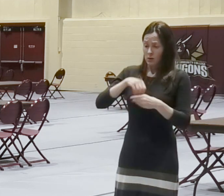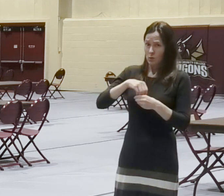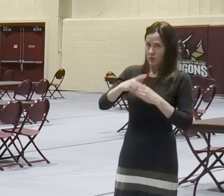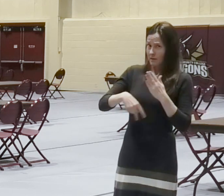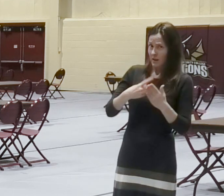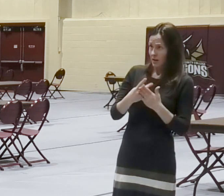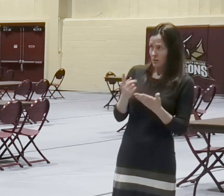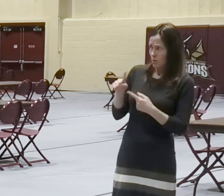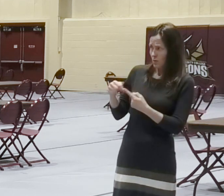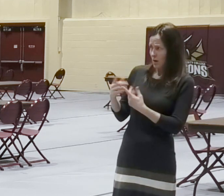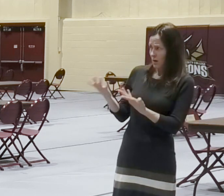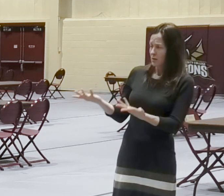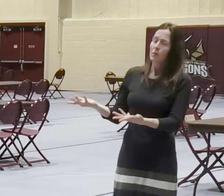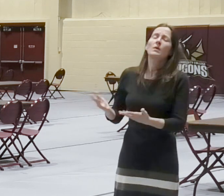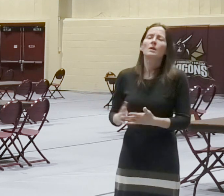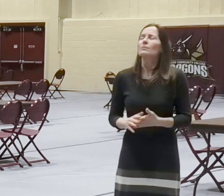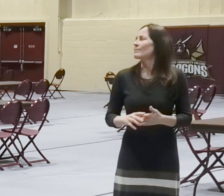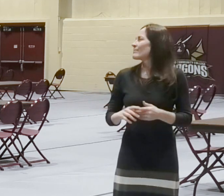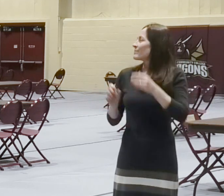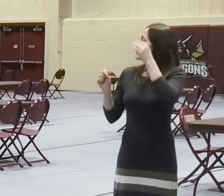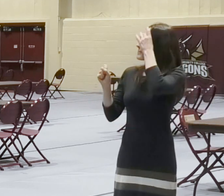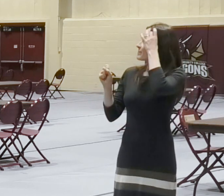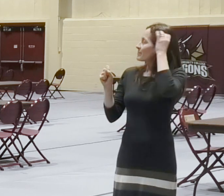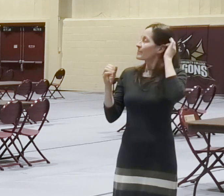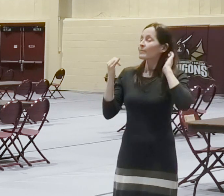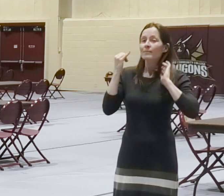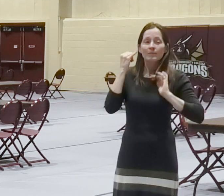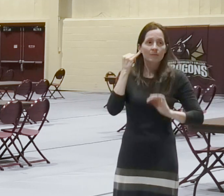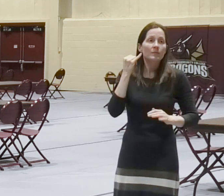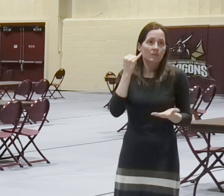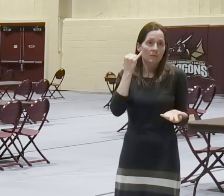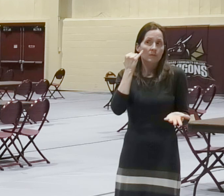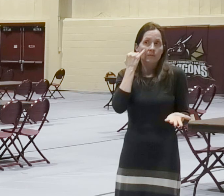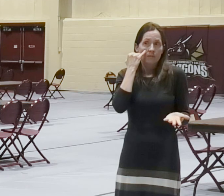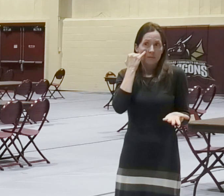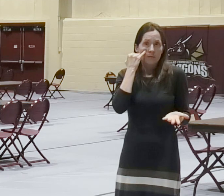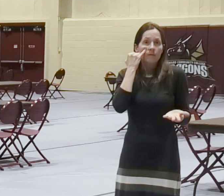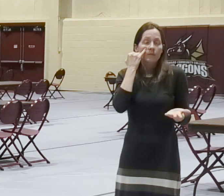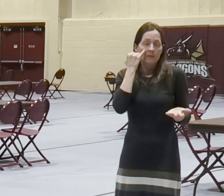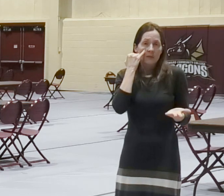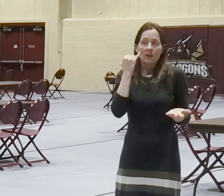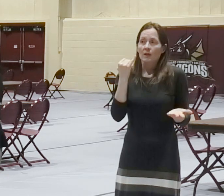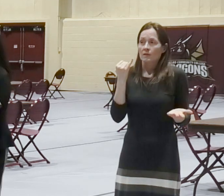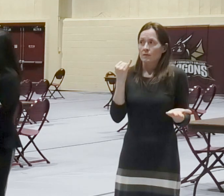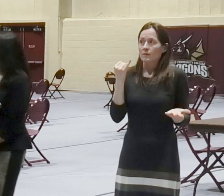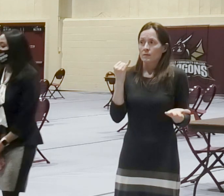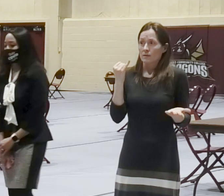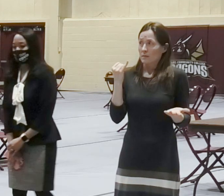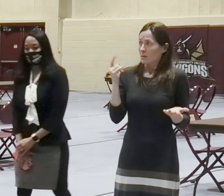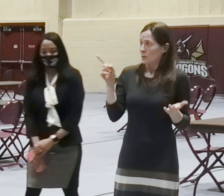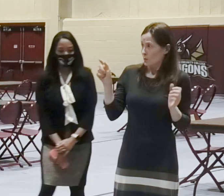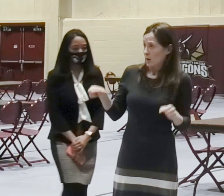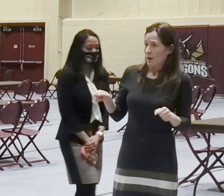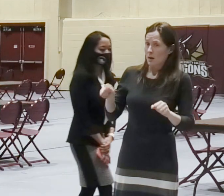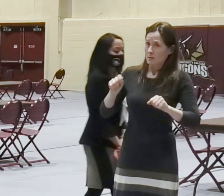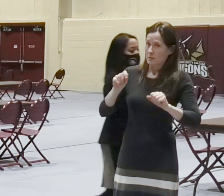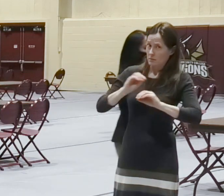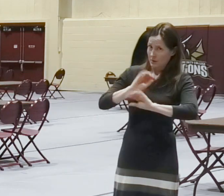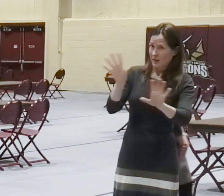Sure. If you could please clarify who is able to register at this time.